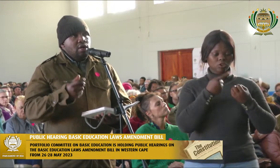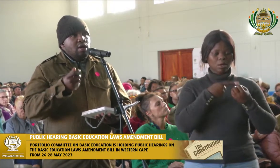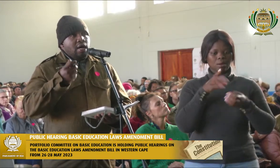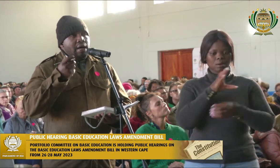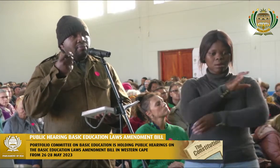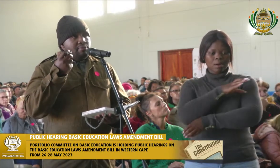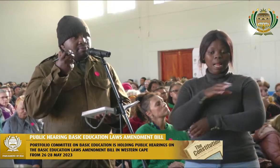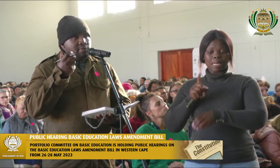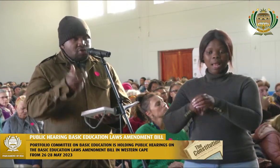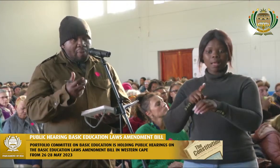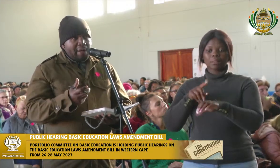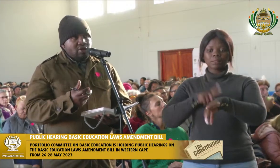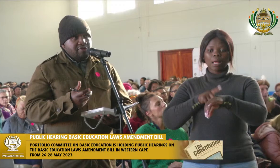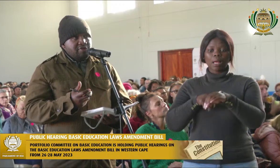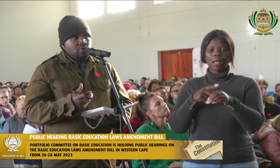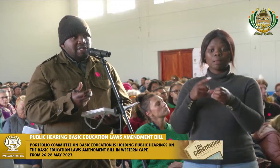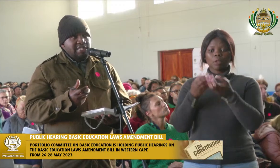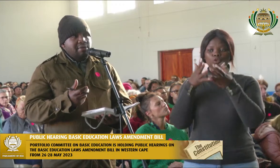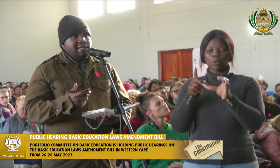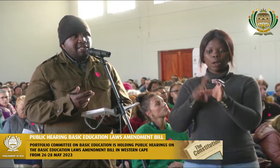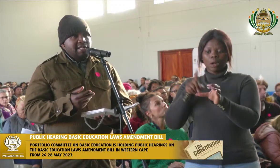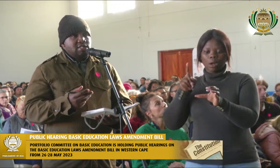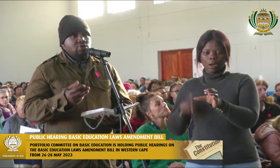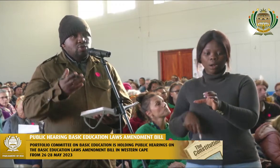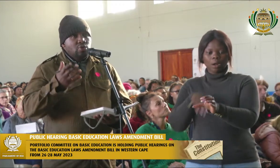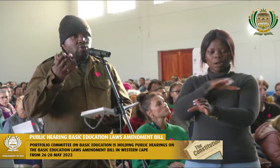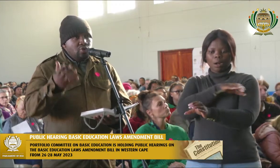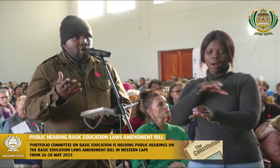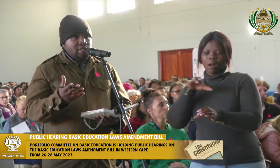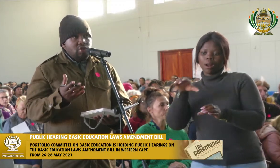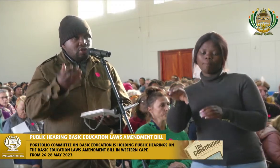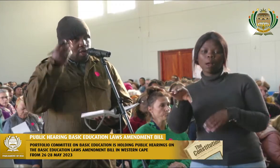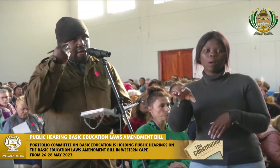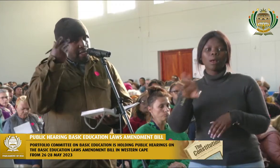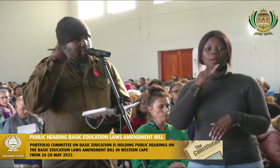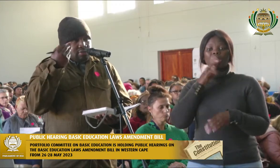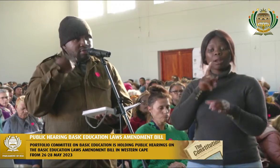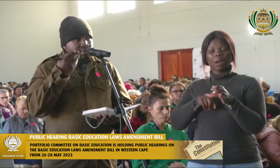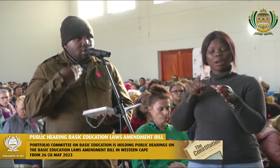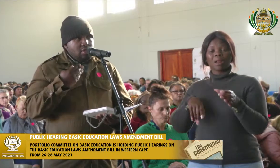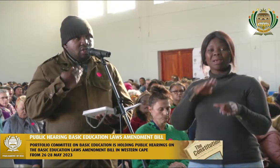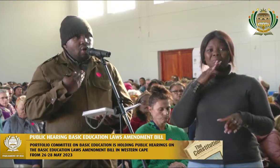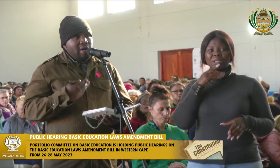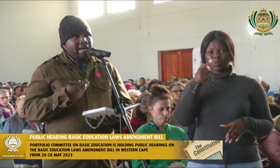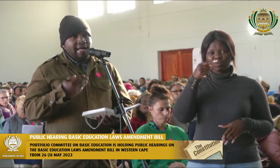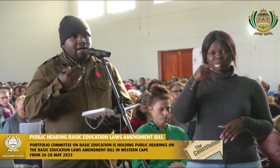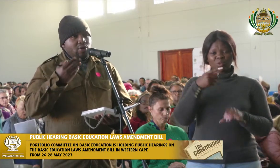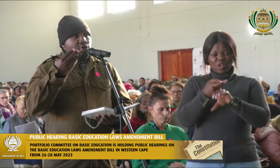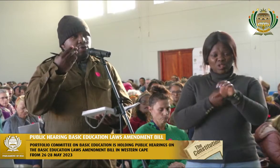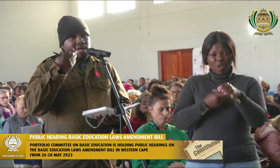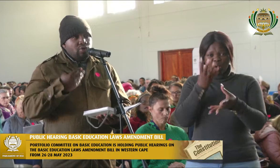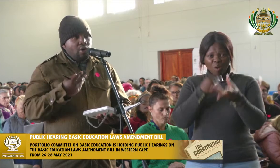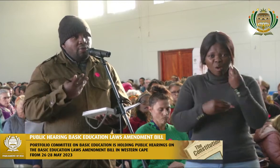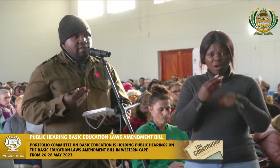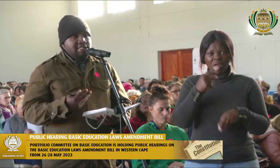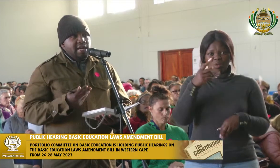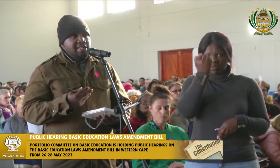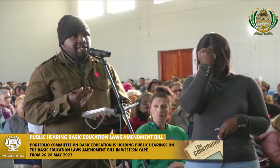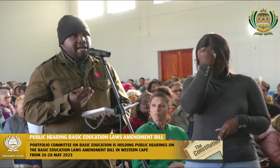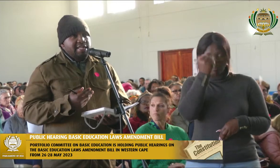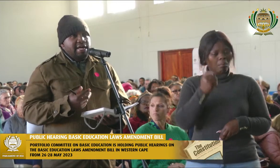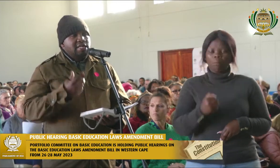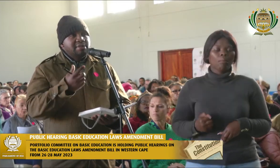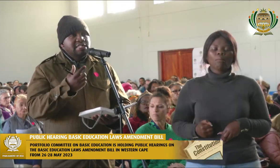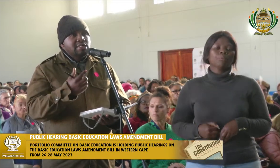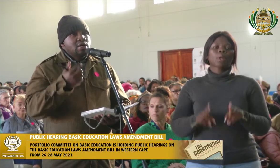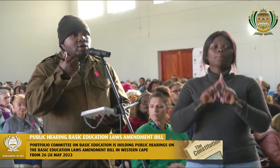dropouts. Dropping out of school doesn't mean that you are a slow learner or you are dumb or